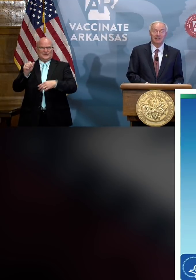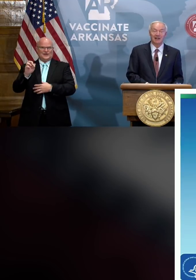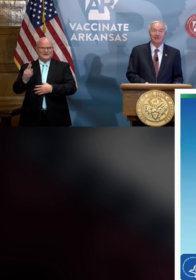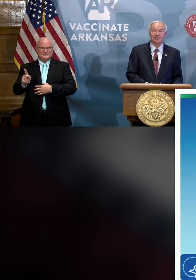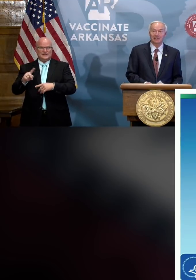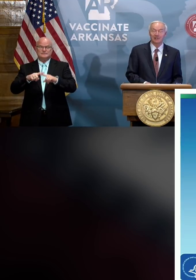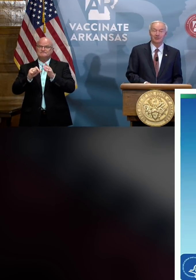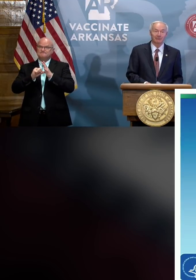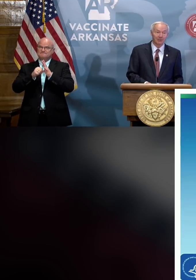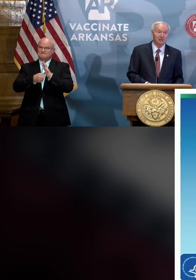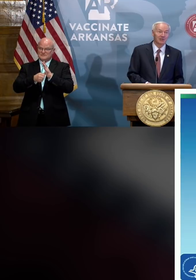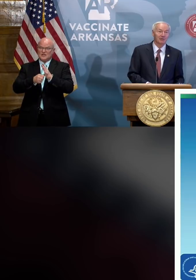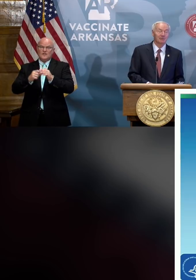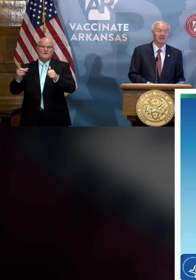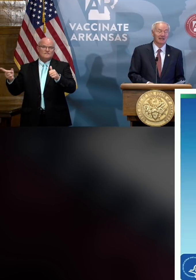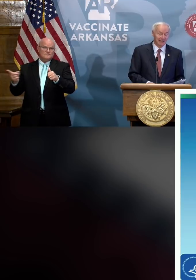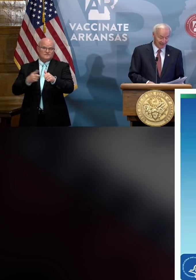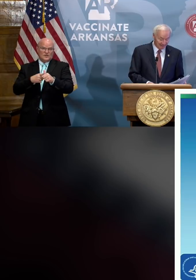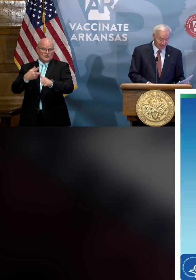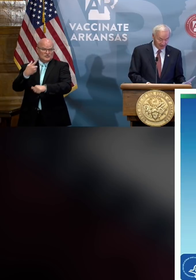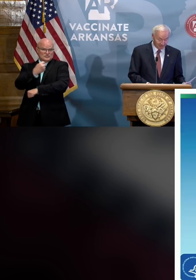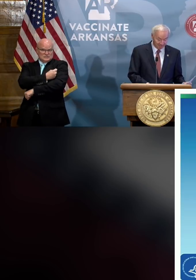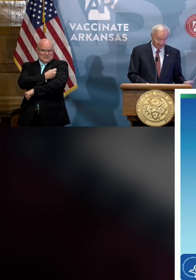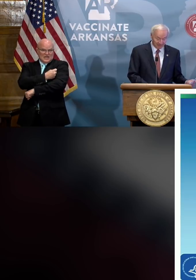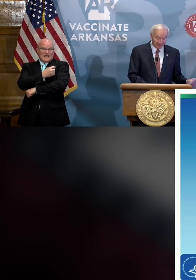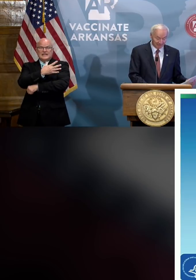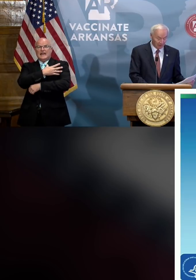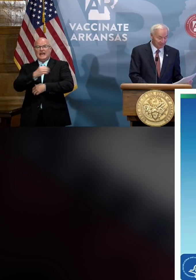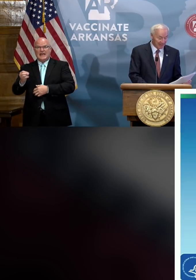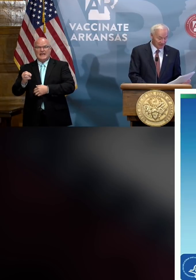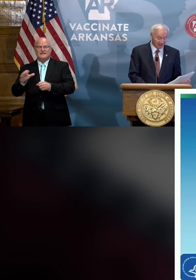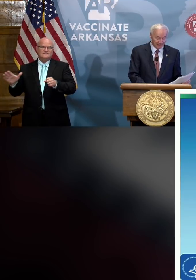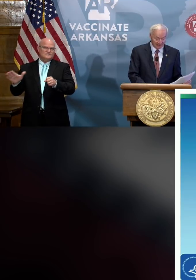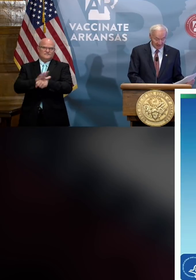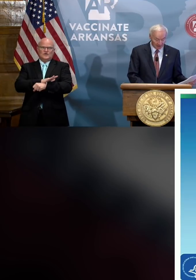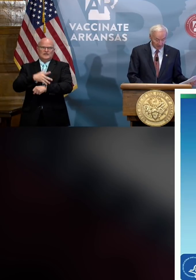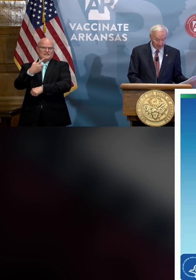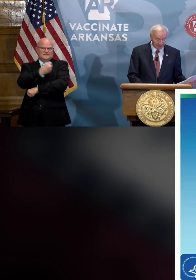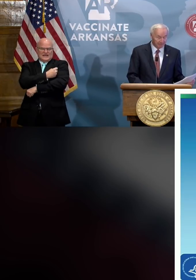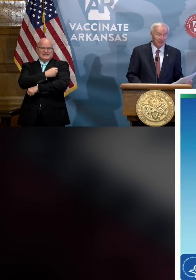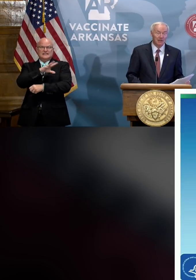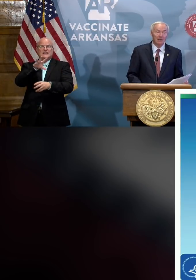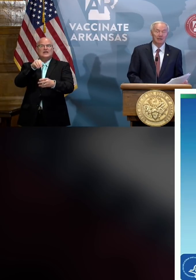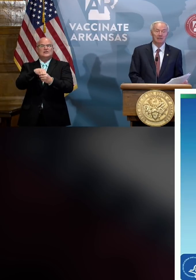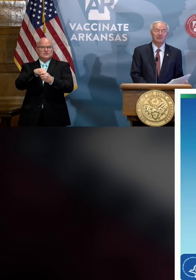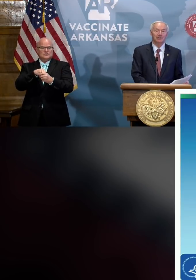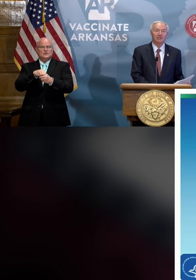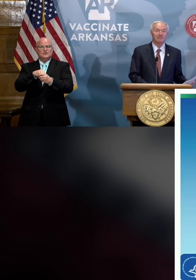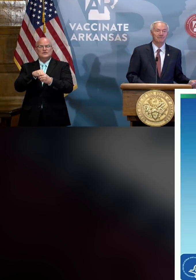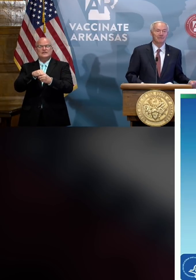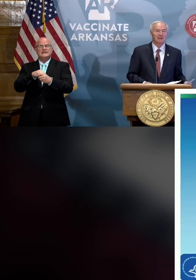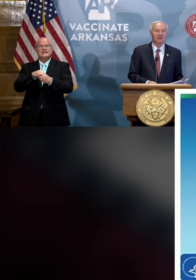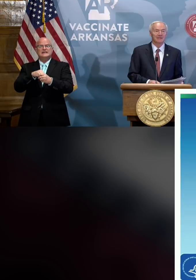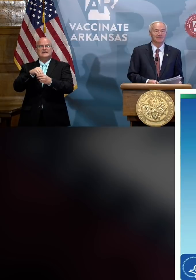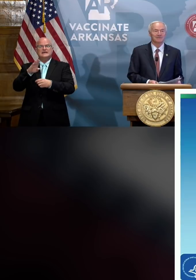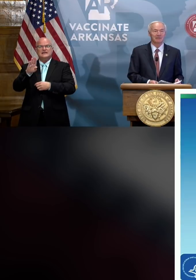to emphasize to get your first dose and get fully vaccinated, including